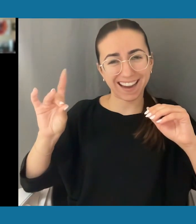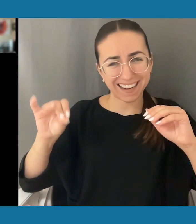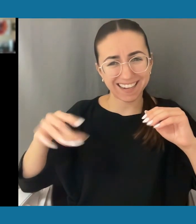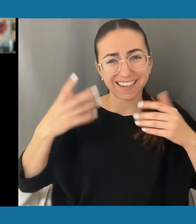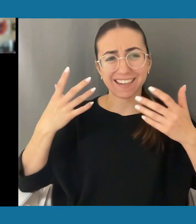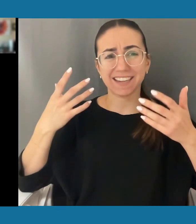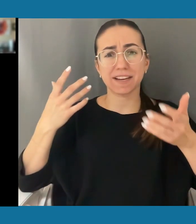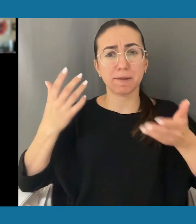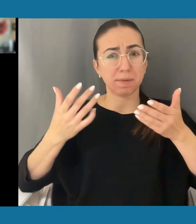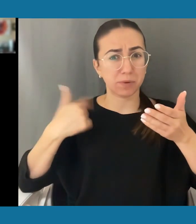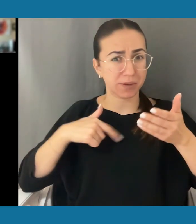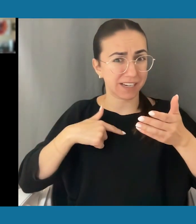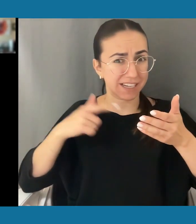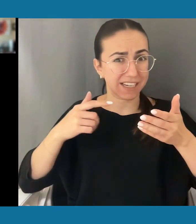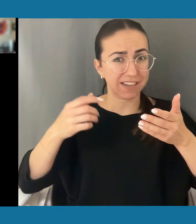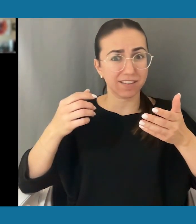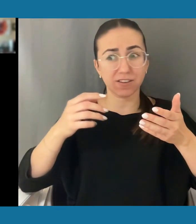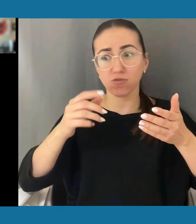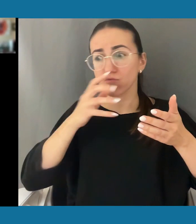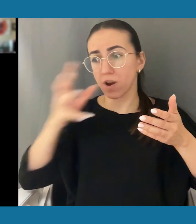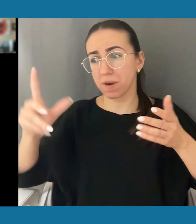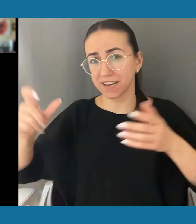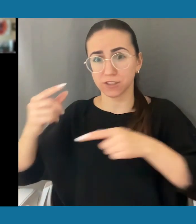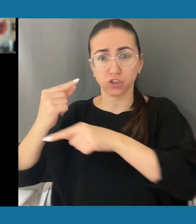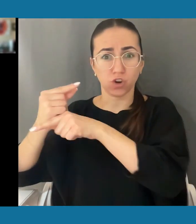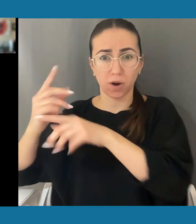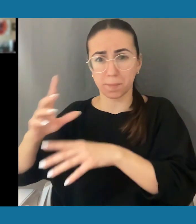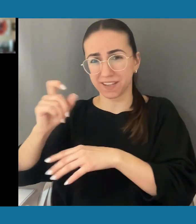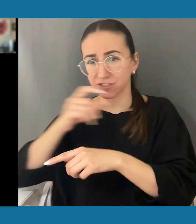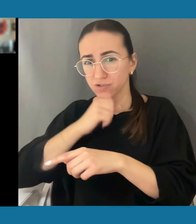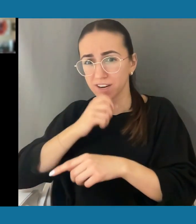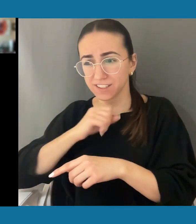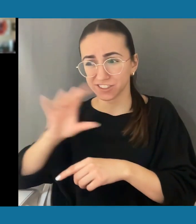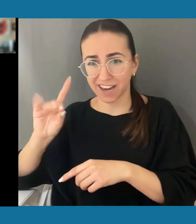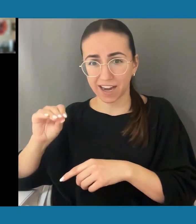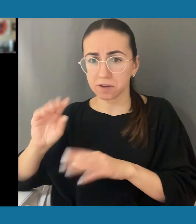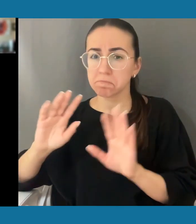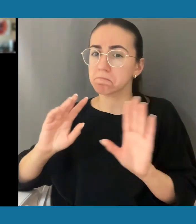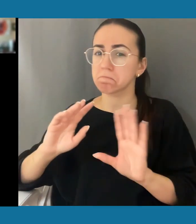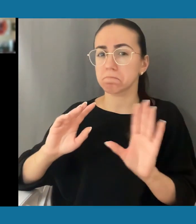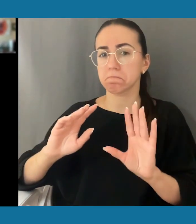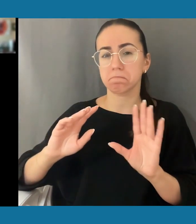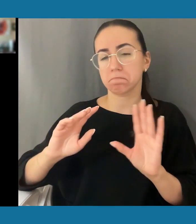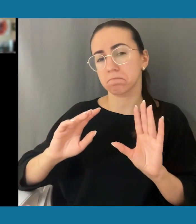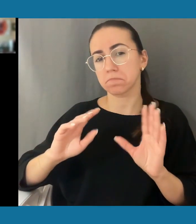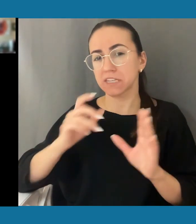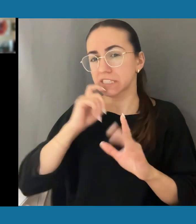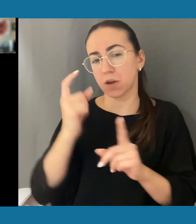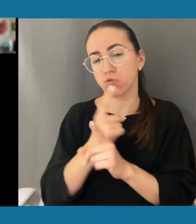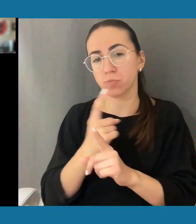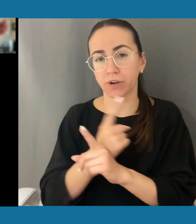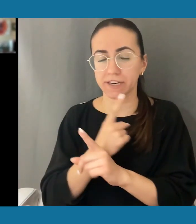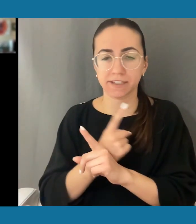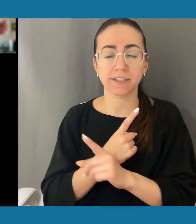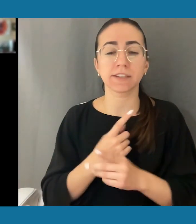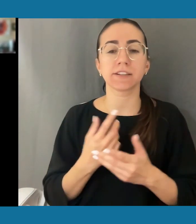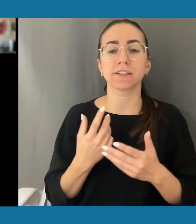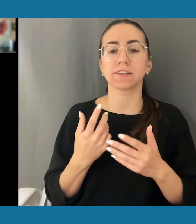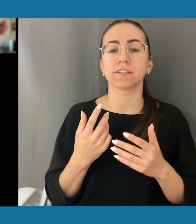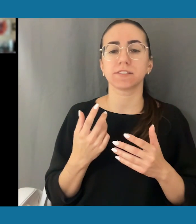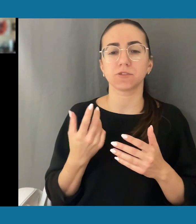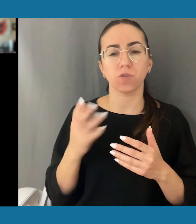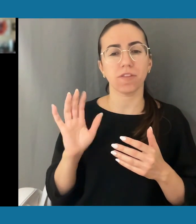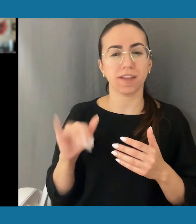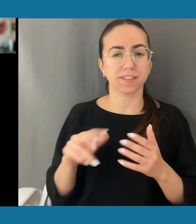under guardianship just because she's 80. And that's not necessarily appropriate. So this is an instance where maybe supported